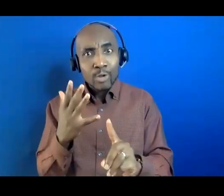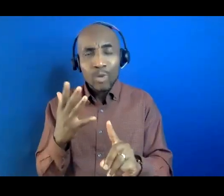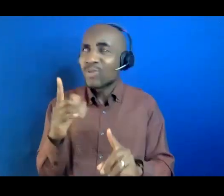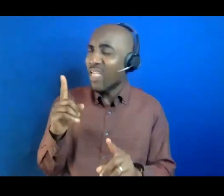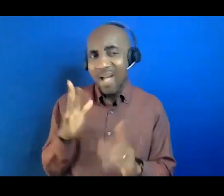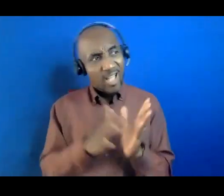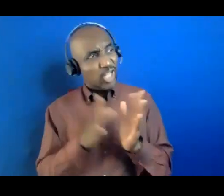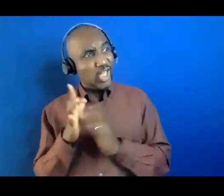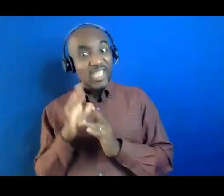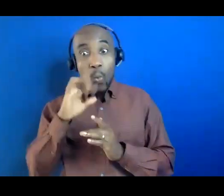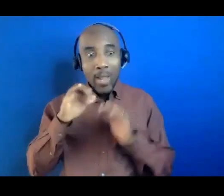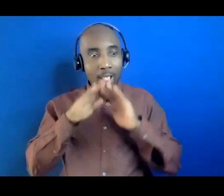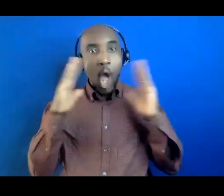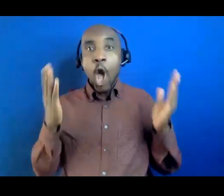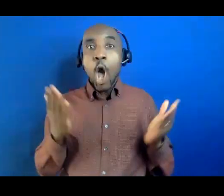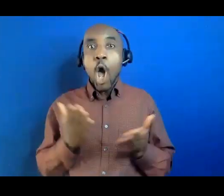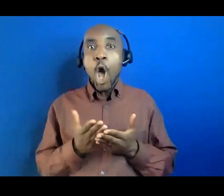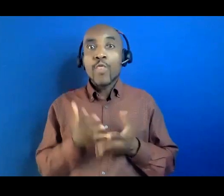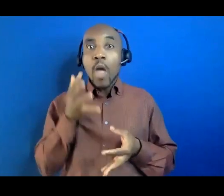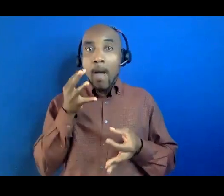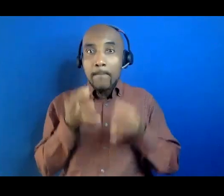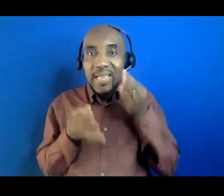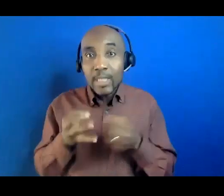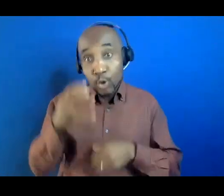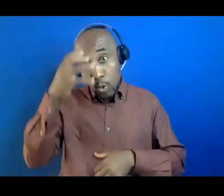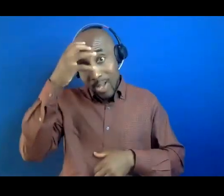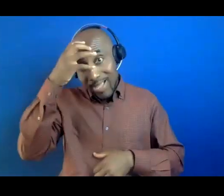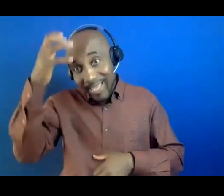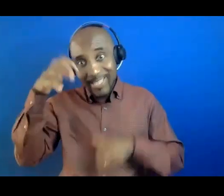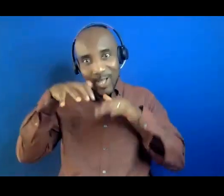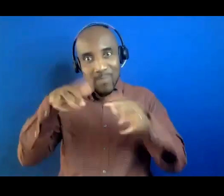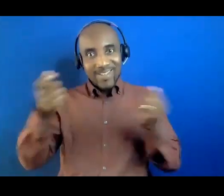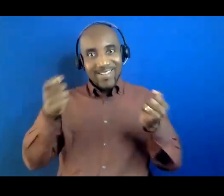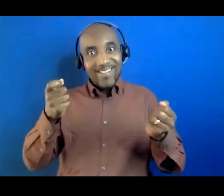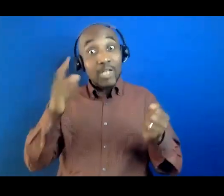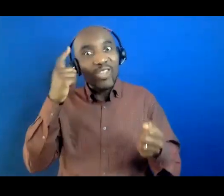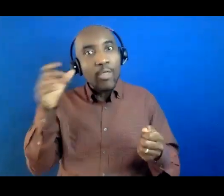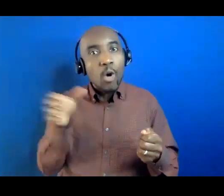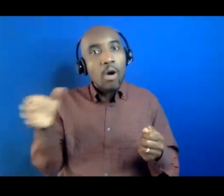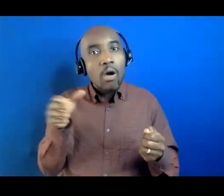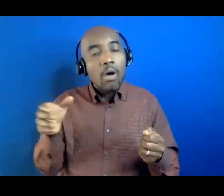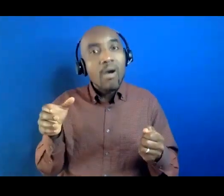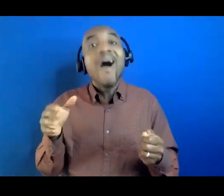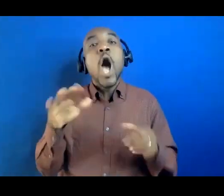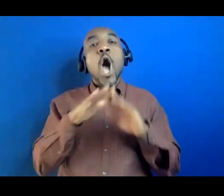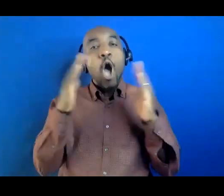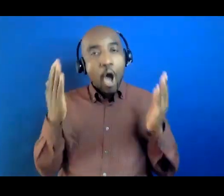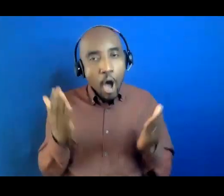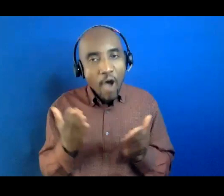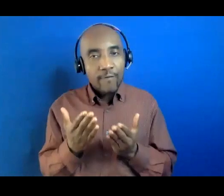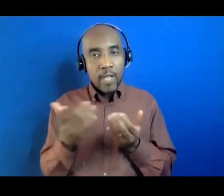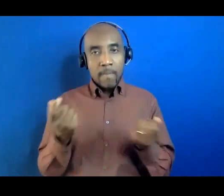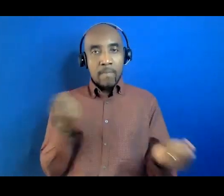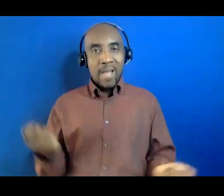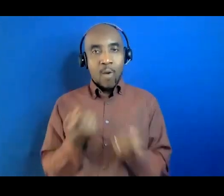an earthly political kingdom for the people of Israel. The apostles were dreaming of an earthly political dominion.